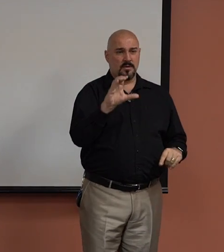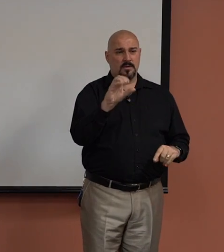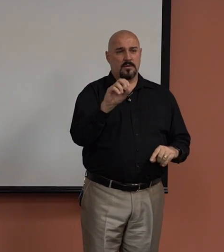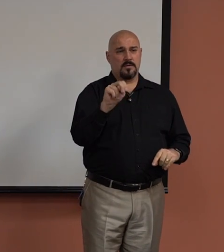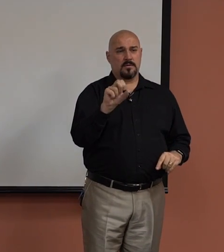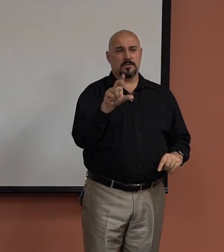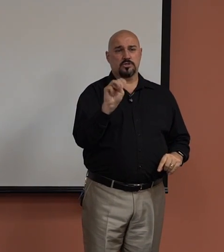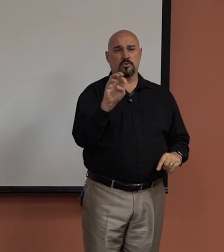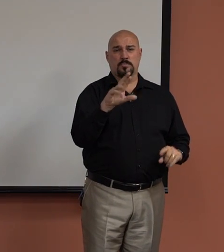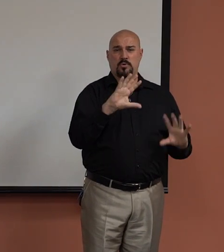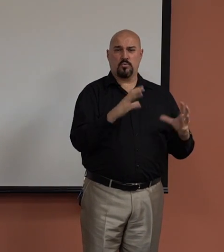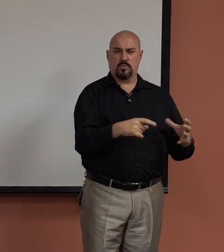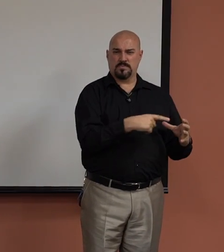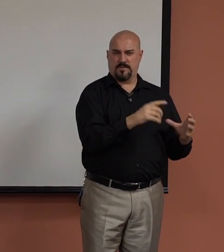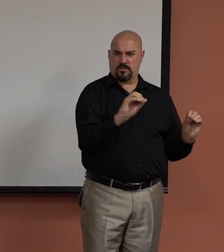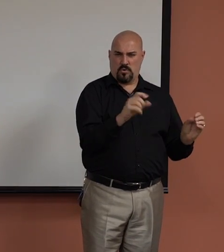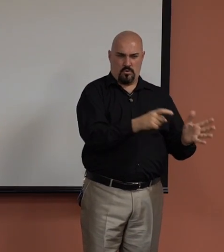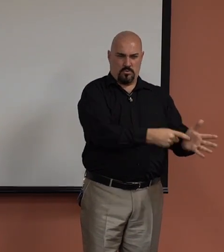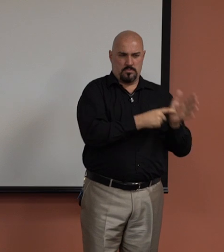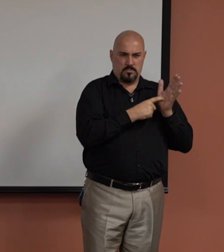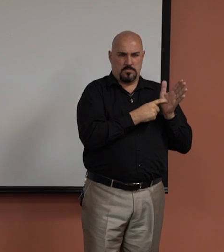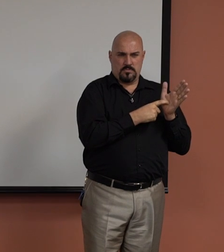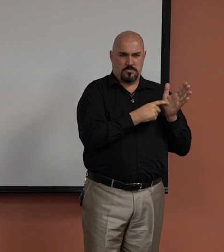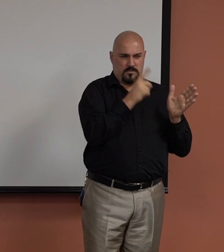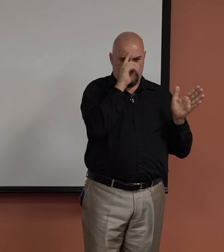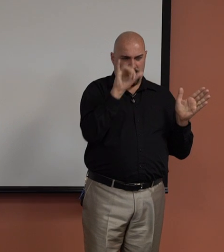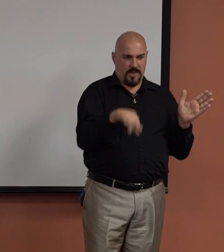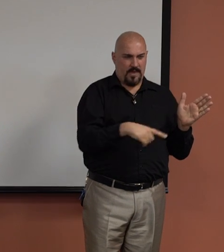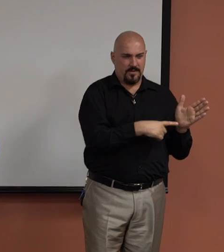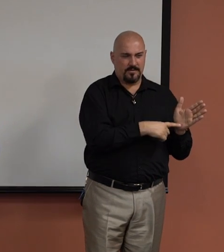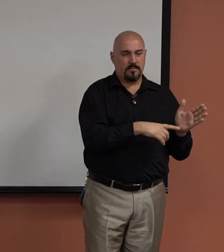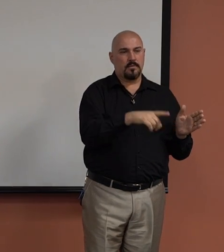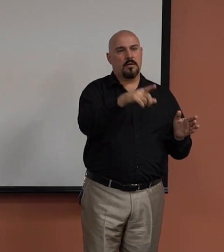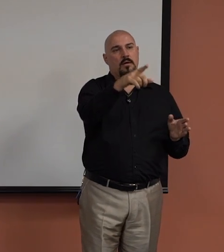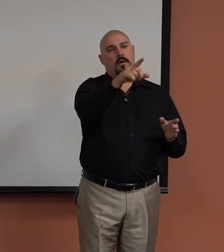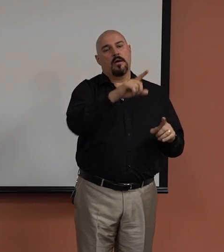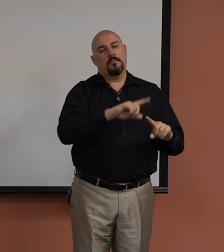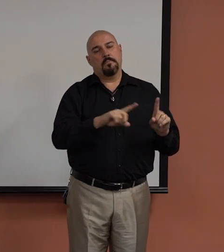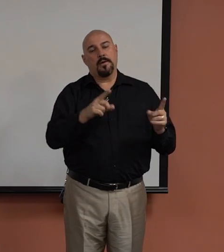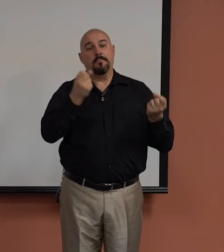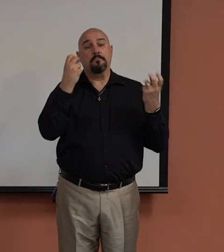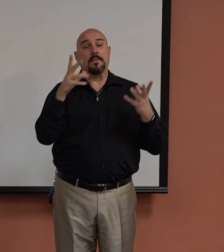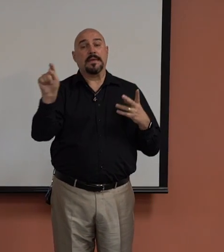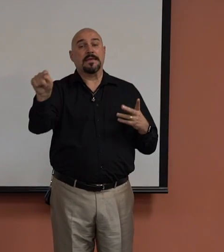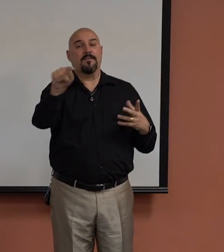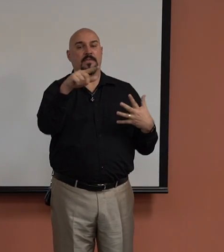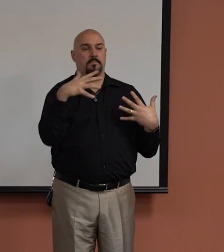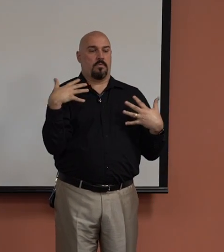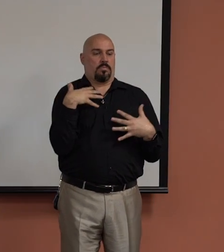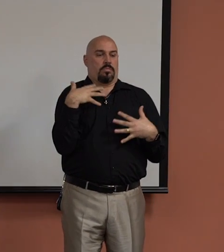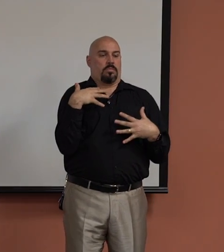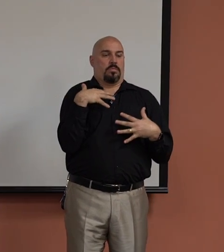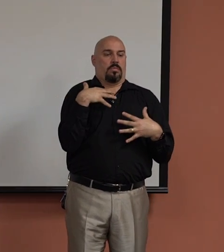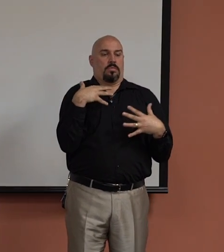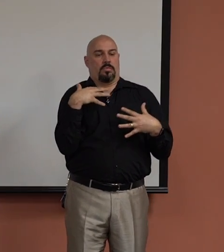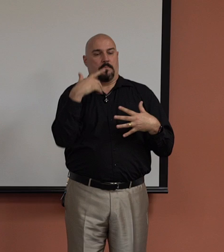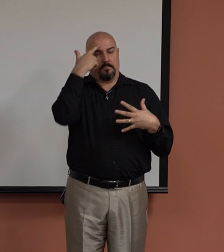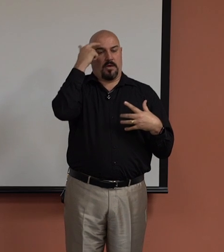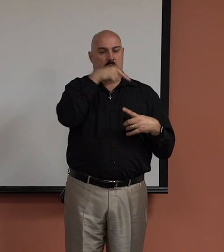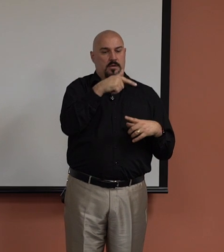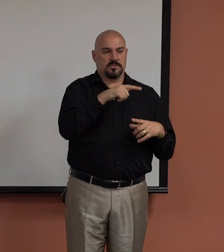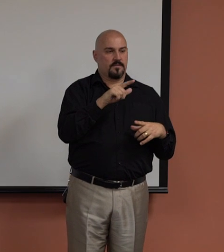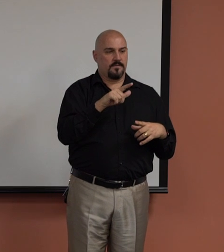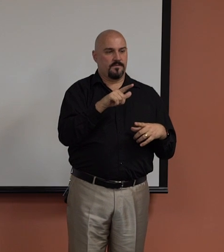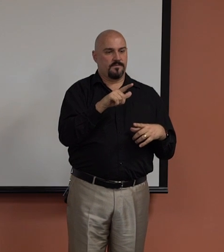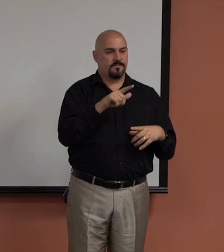that. But I guess that's one thing that, you know, most of their fears are, quote unquote, is what I'm saying. You know? Sure,